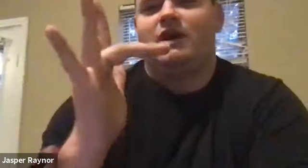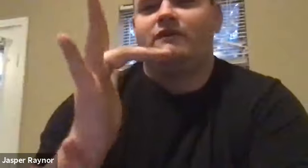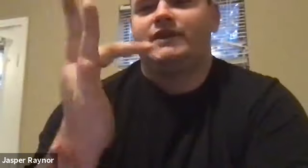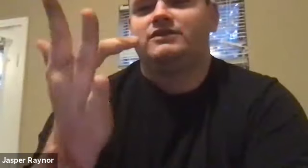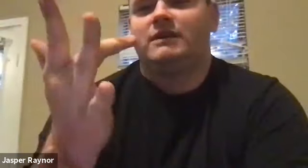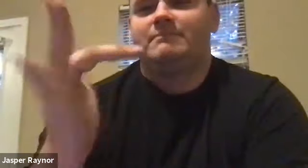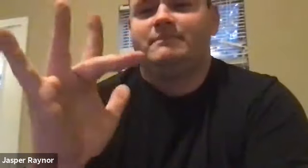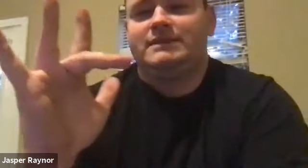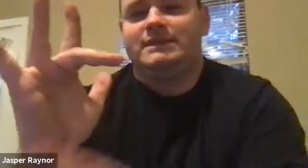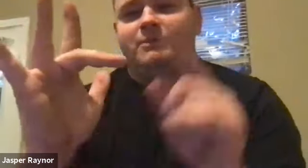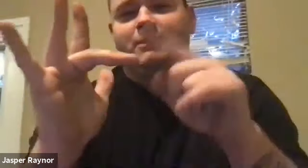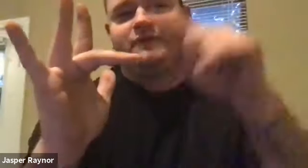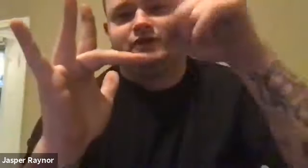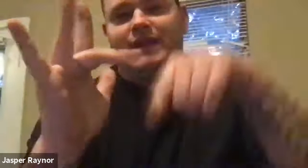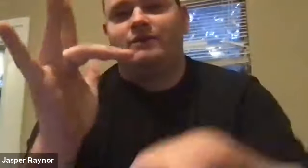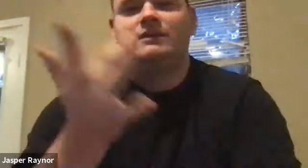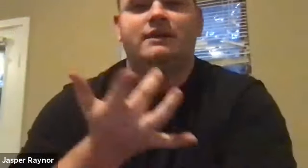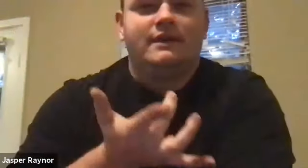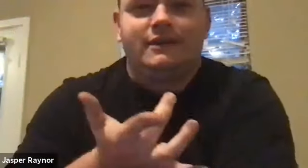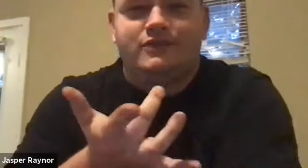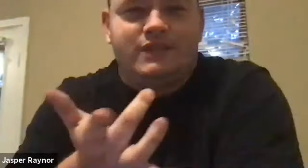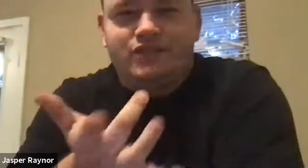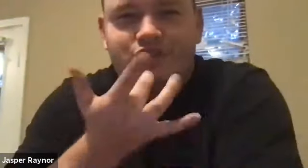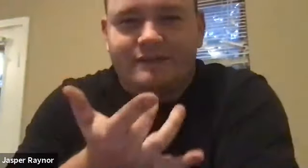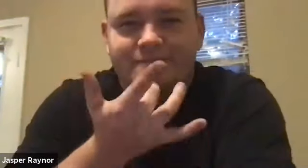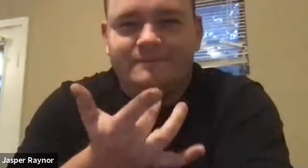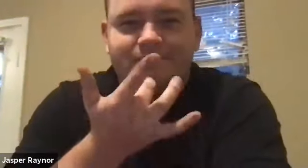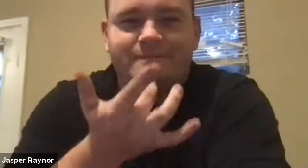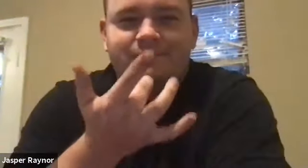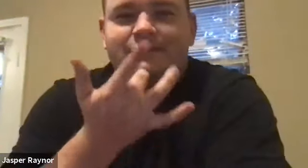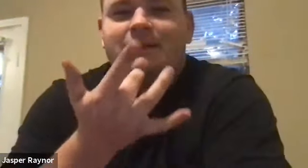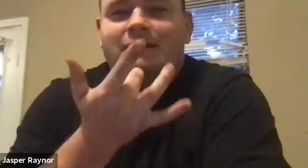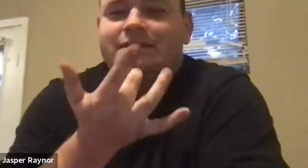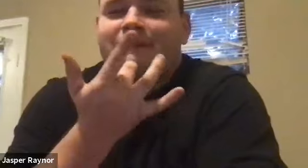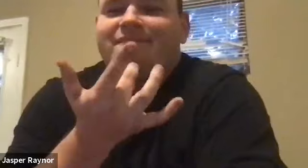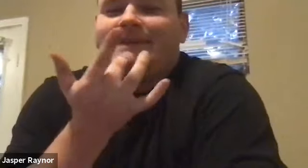all fingers up, except your middle finger down, and you just touch your chin. That's my favorite.